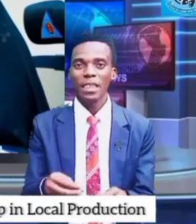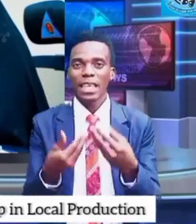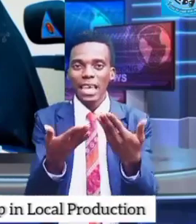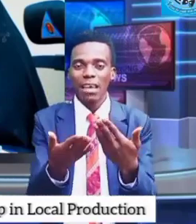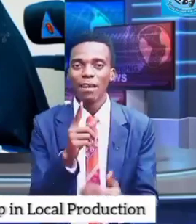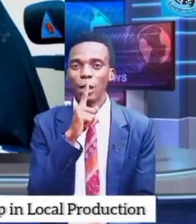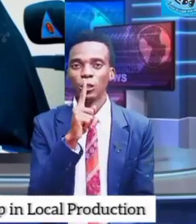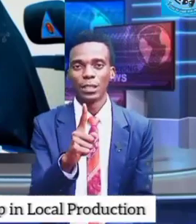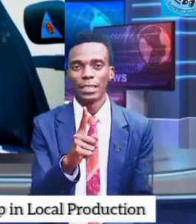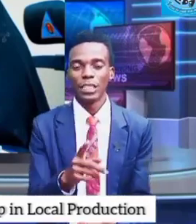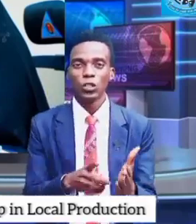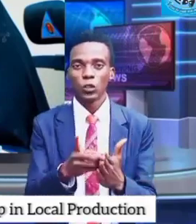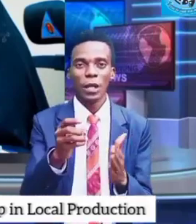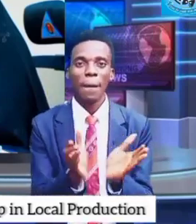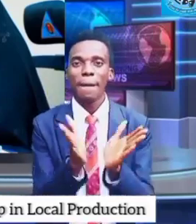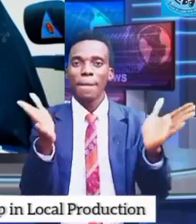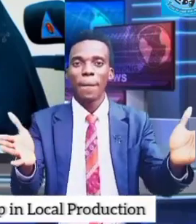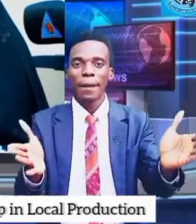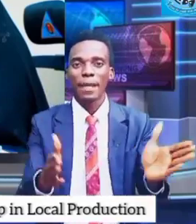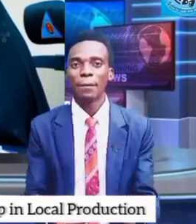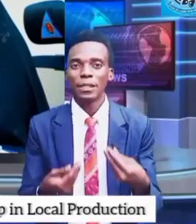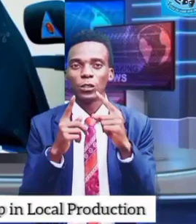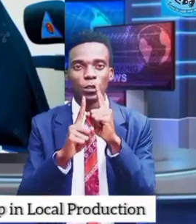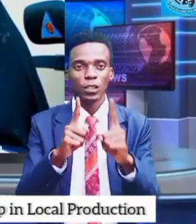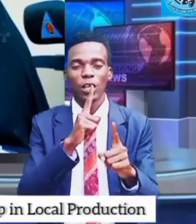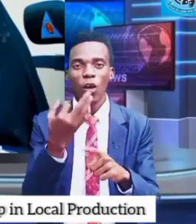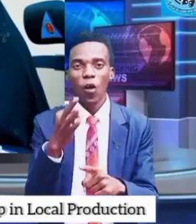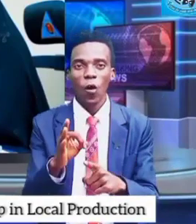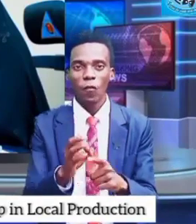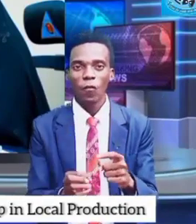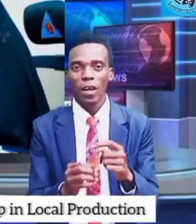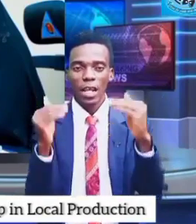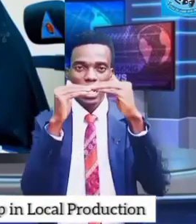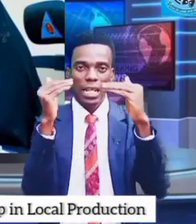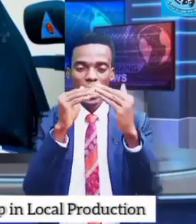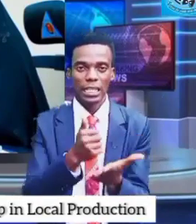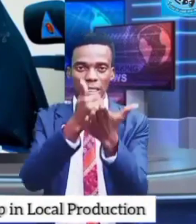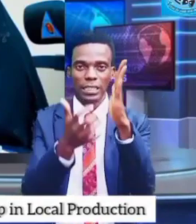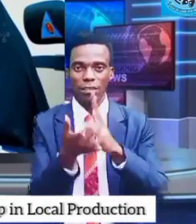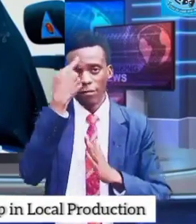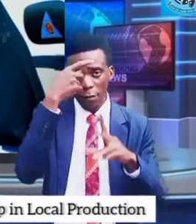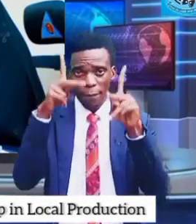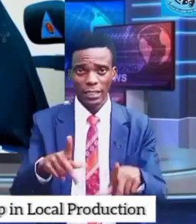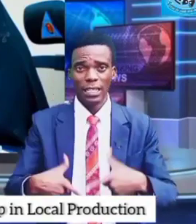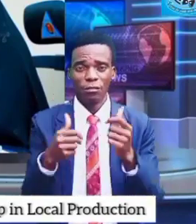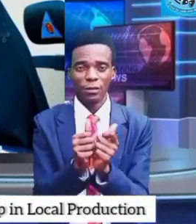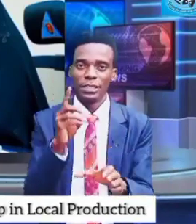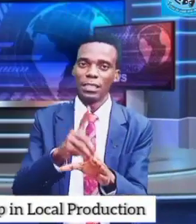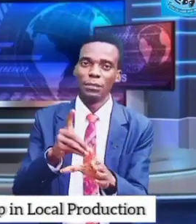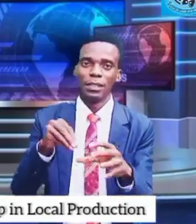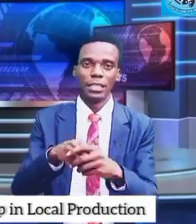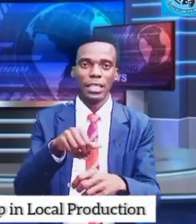gave the assurance during the public presentation of standard assistive technologies for persons living with disabilities in